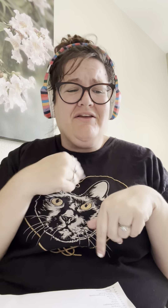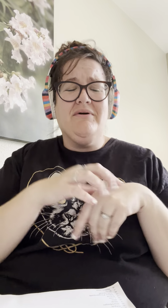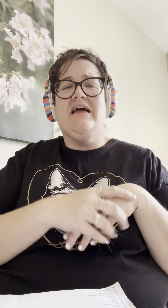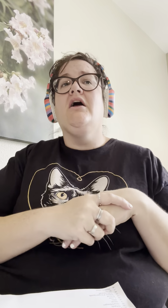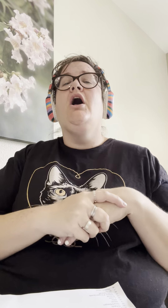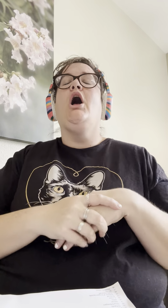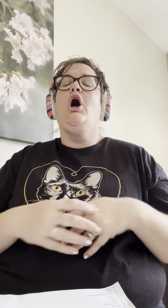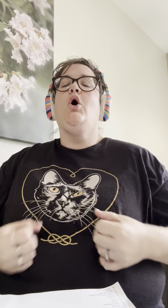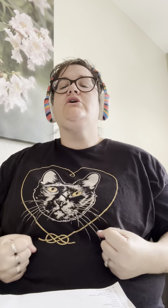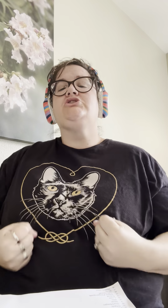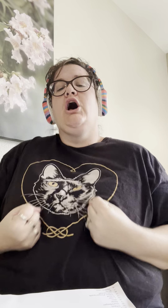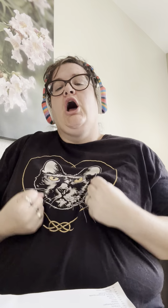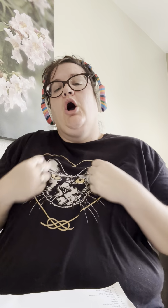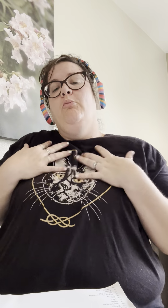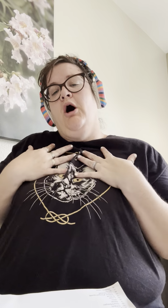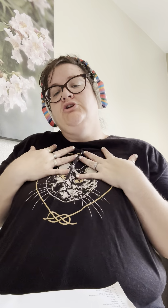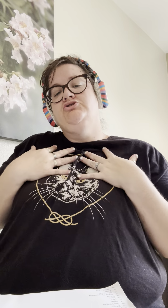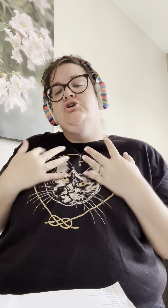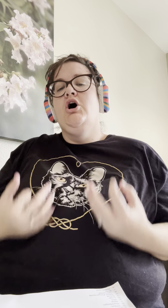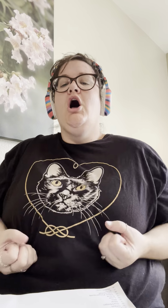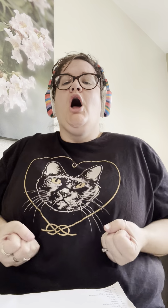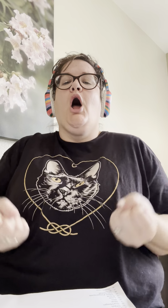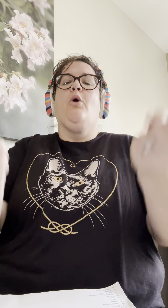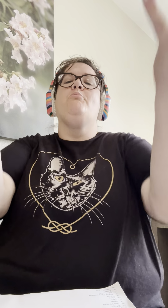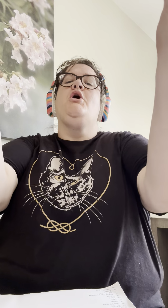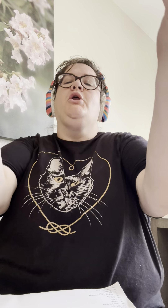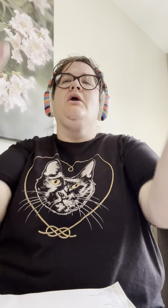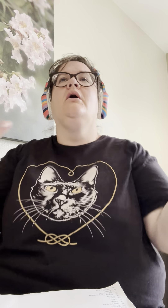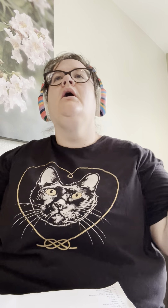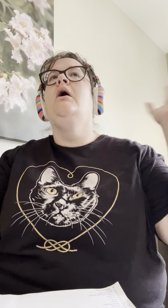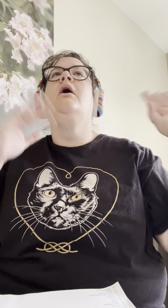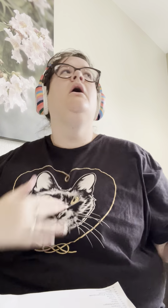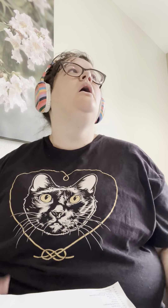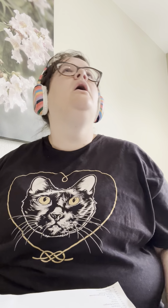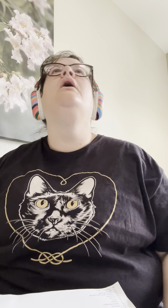like, oh, it's how much, how many.